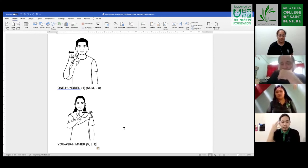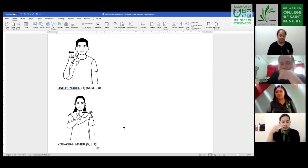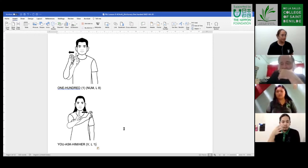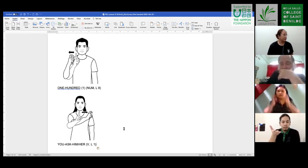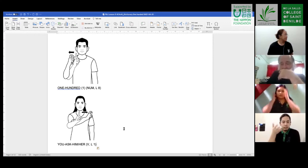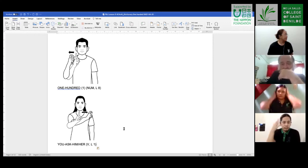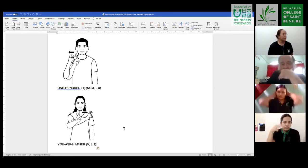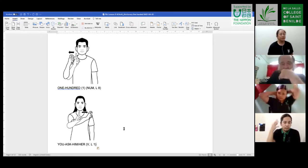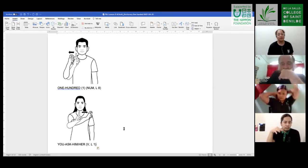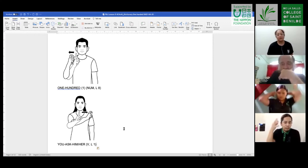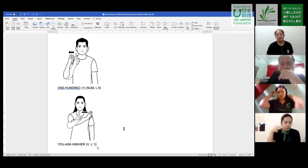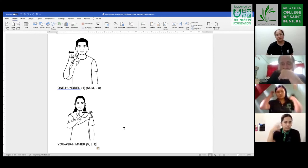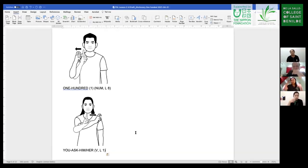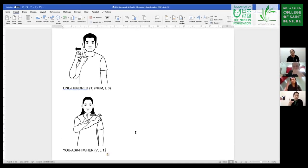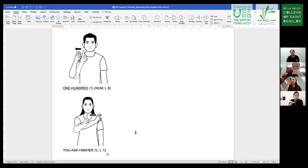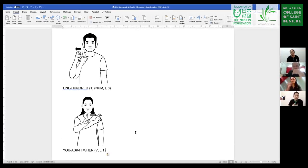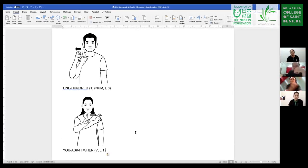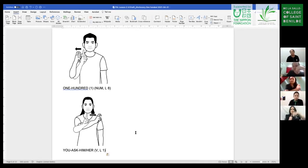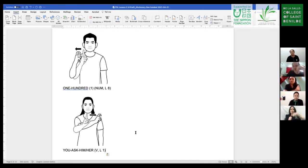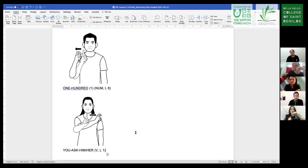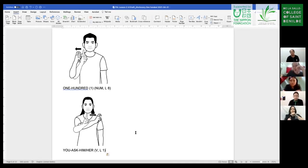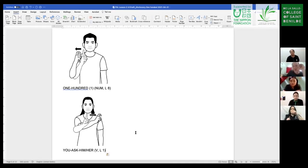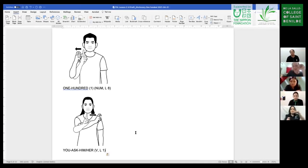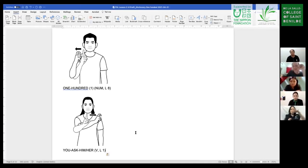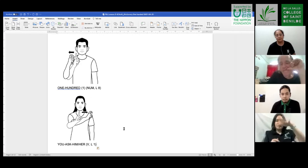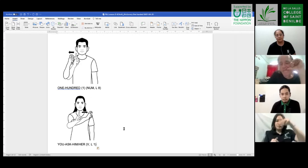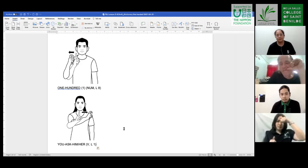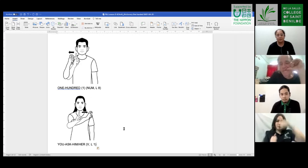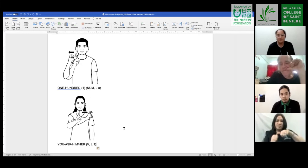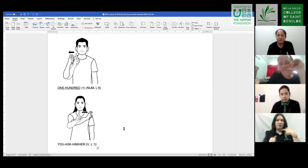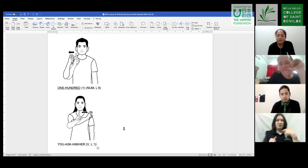I think Meng was first. Okay, Meng, go ahead.